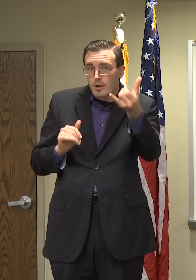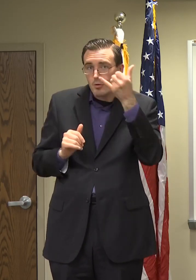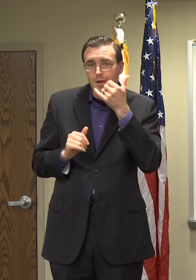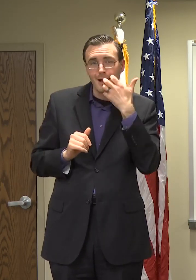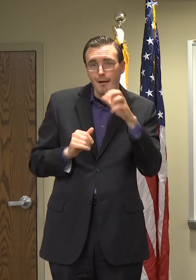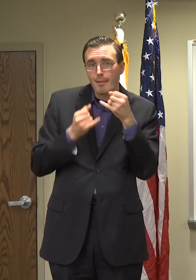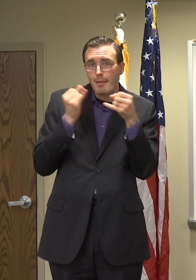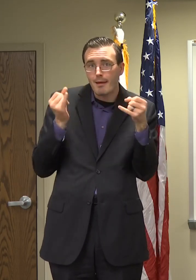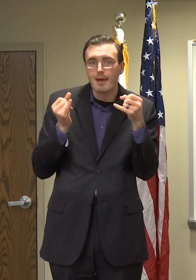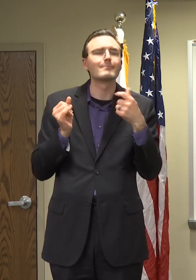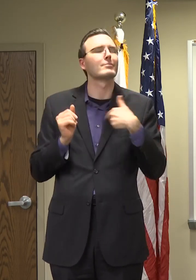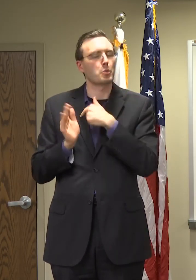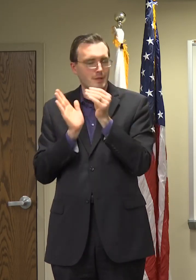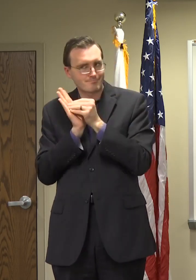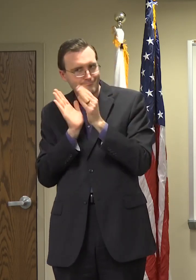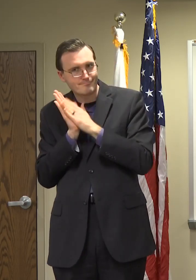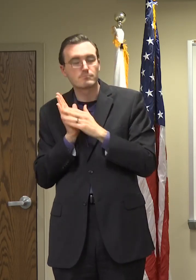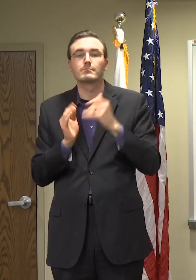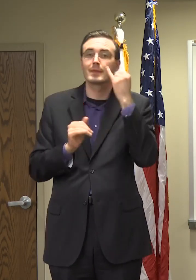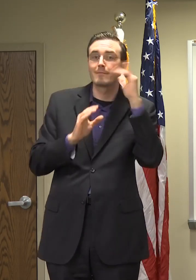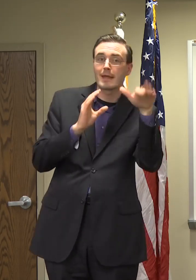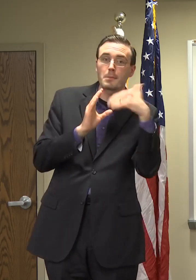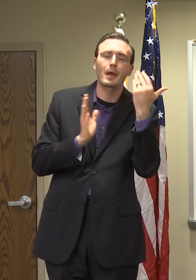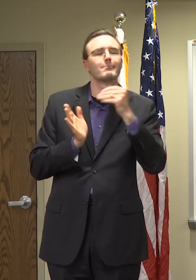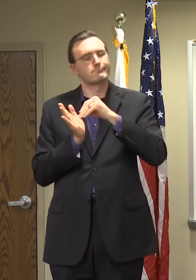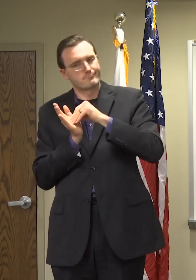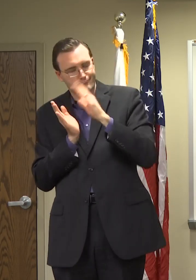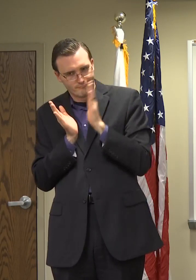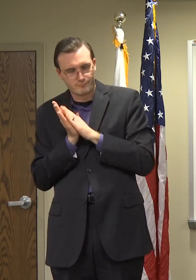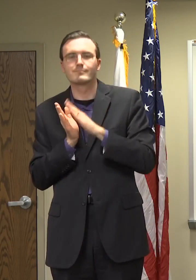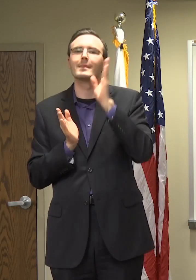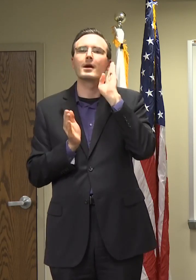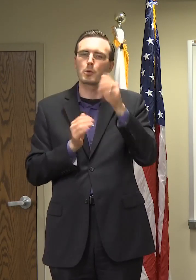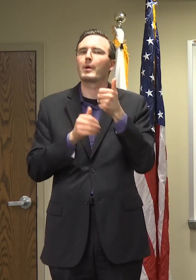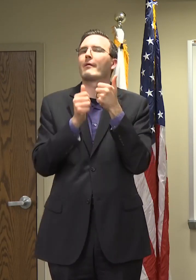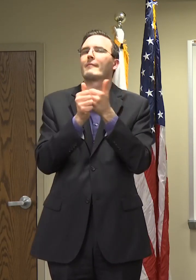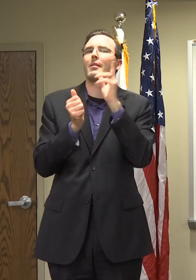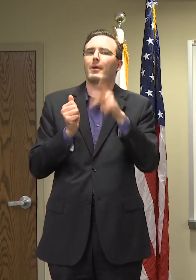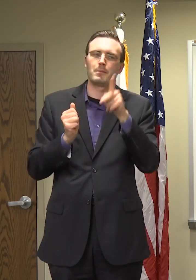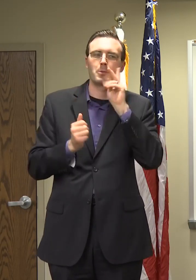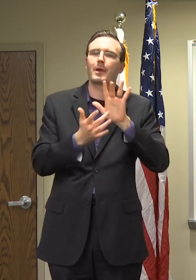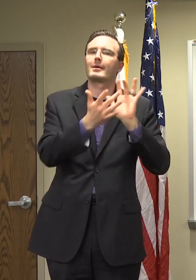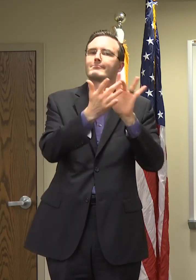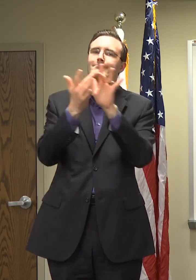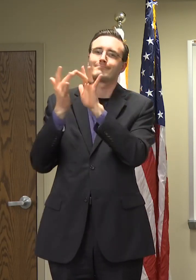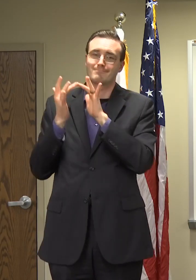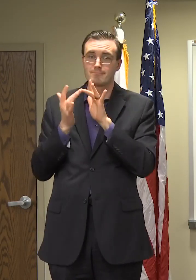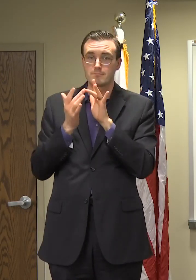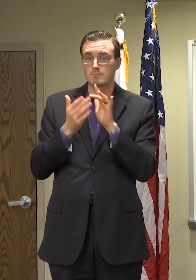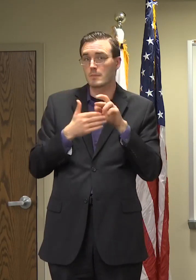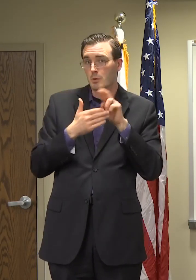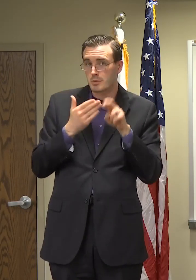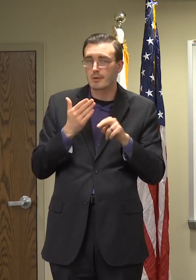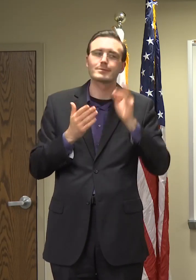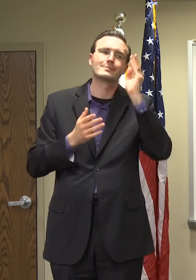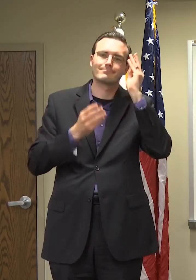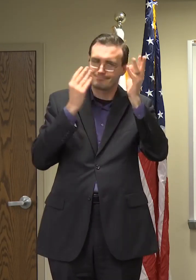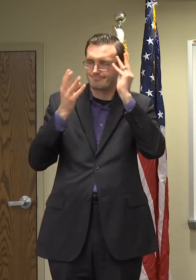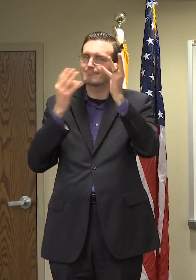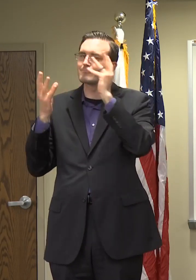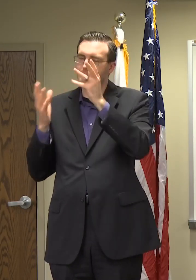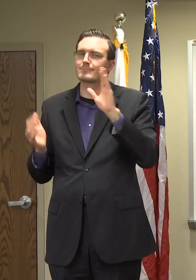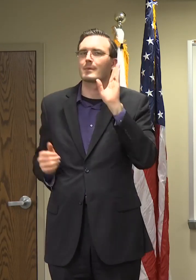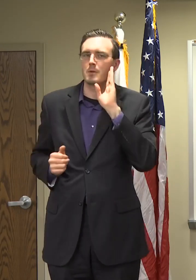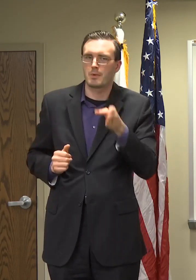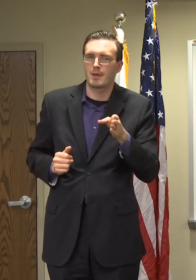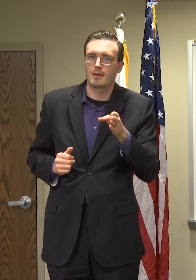email, and we will be following up. And again, we will be notifying individuals of their results. And again, providing guidance.